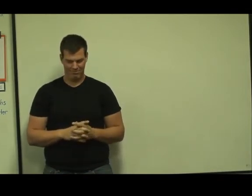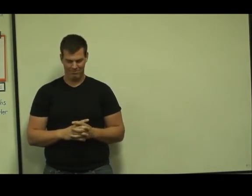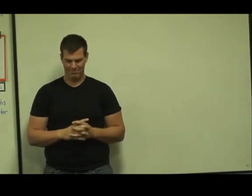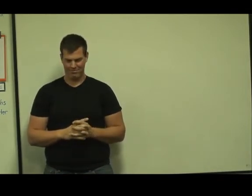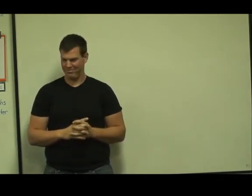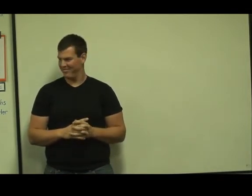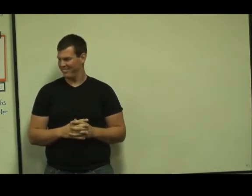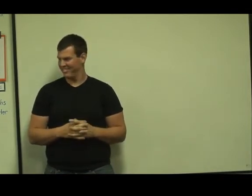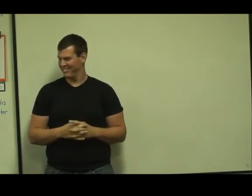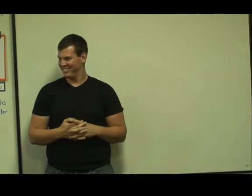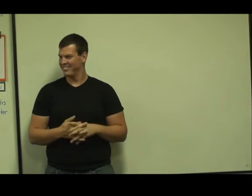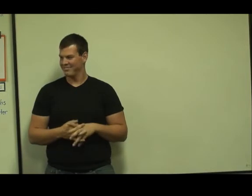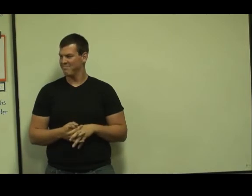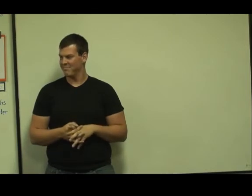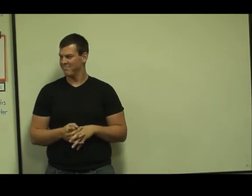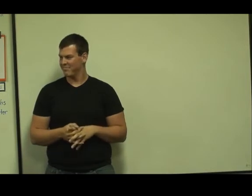it's different. It's for blind people.